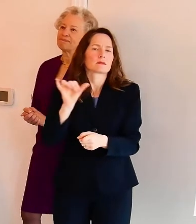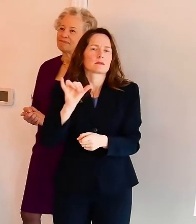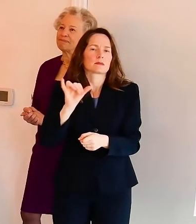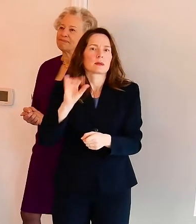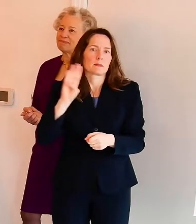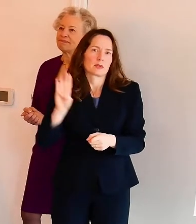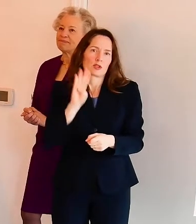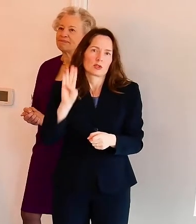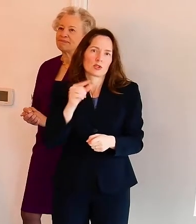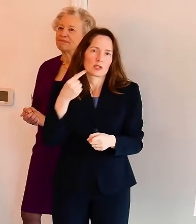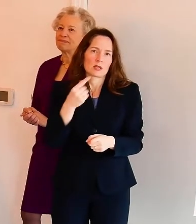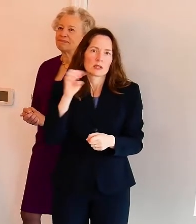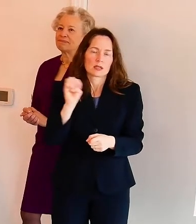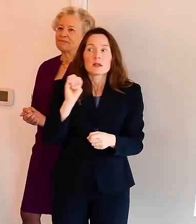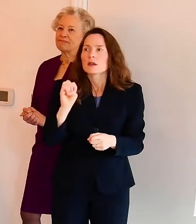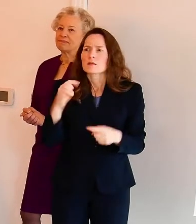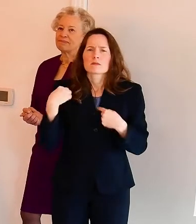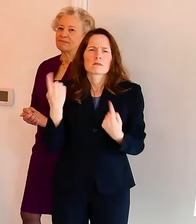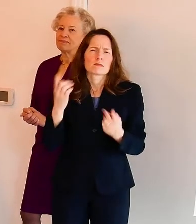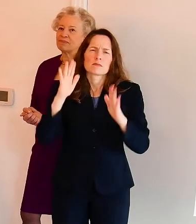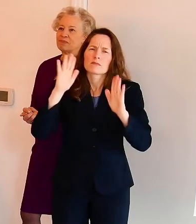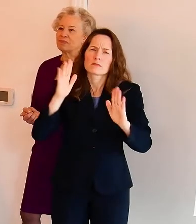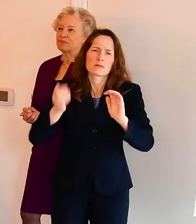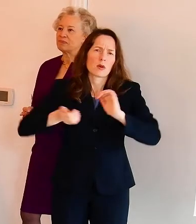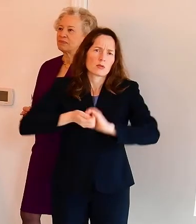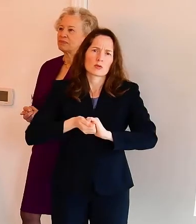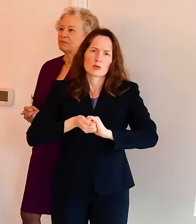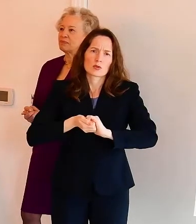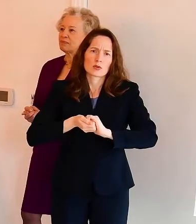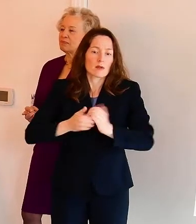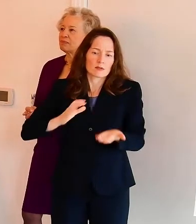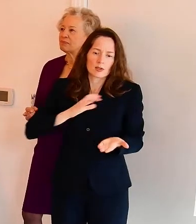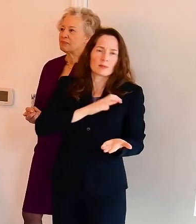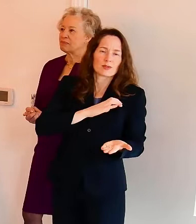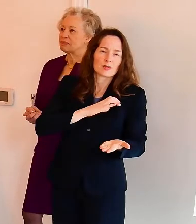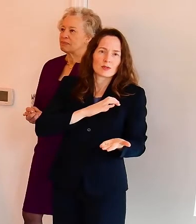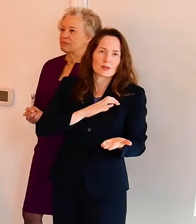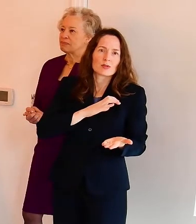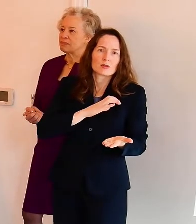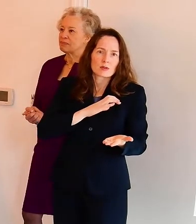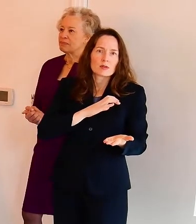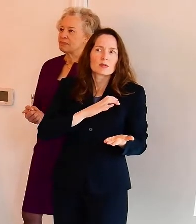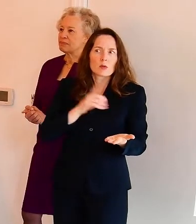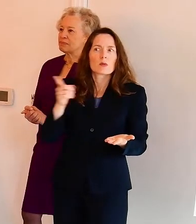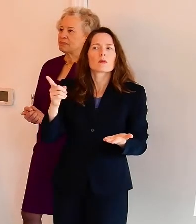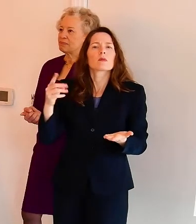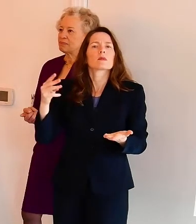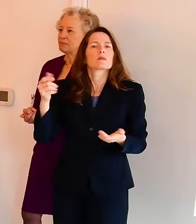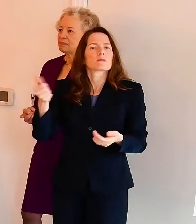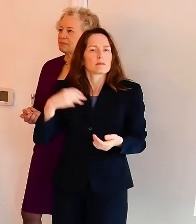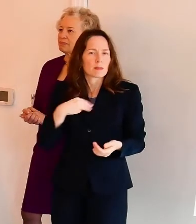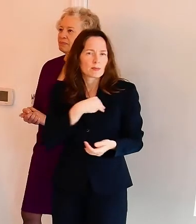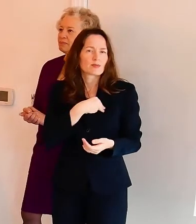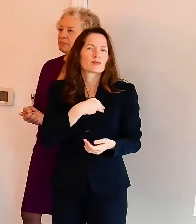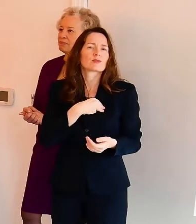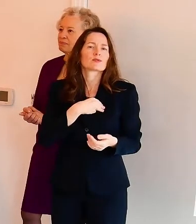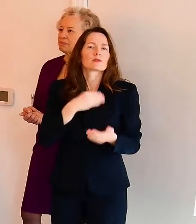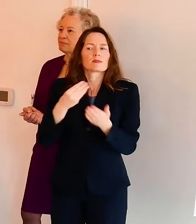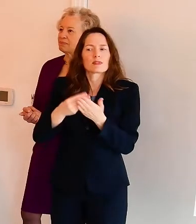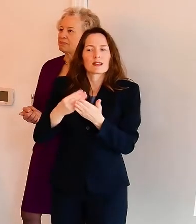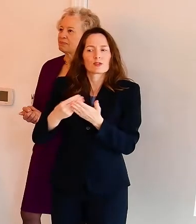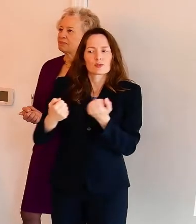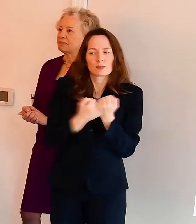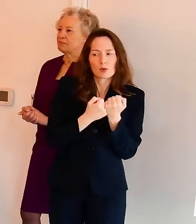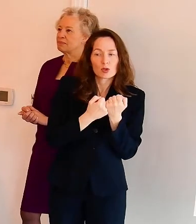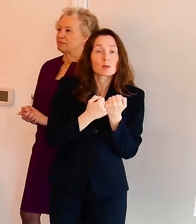tremendous partner of the Chamber, both from obviously as a member and financial supporter, but even more so as